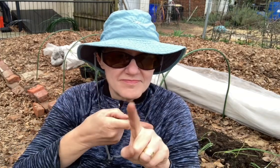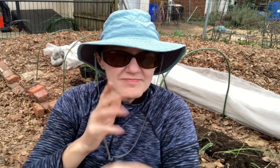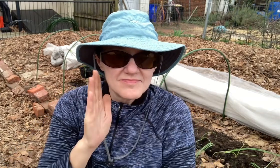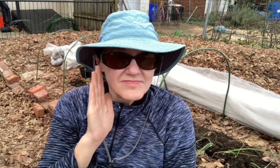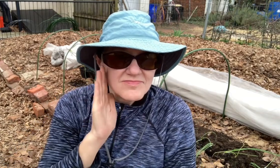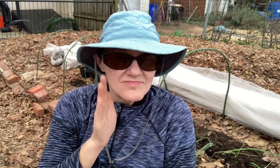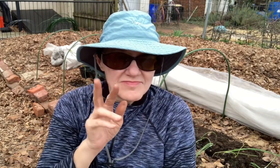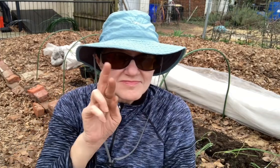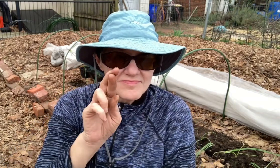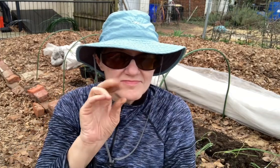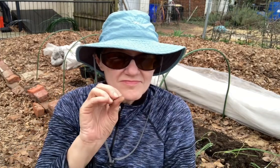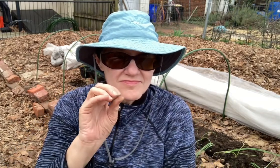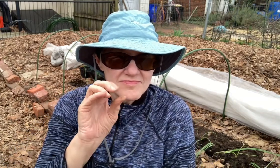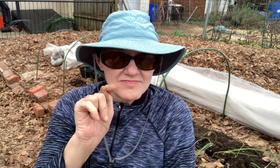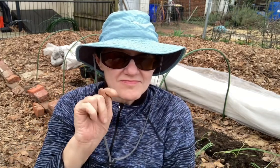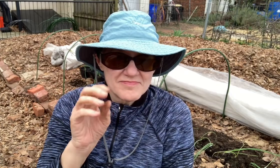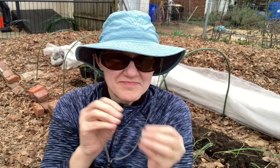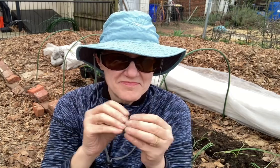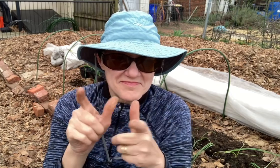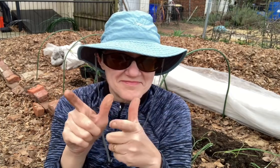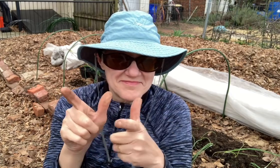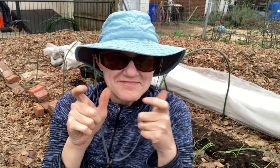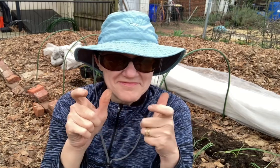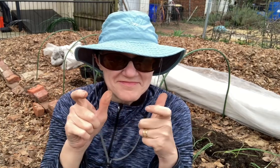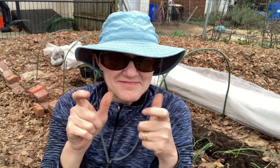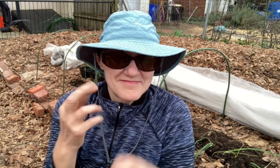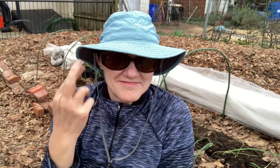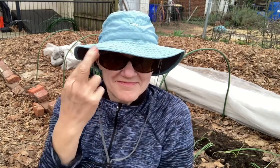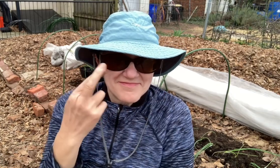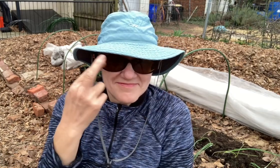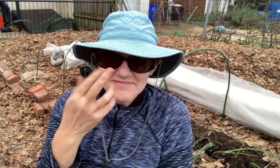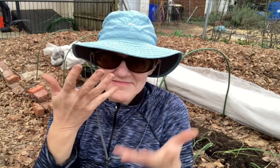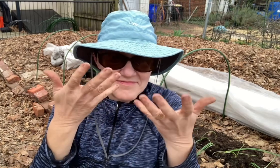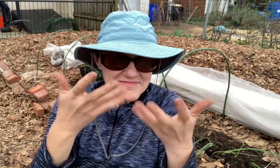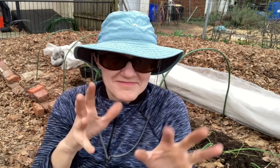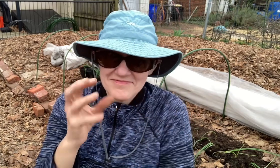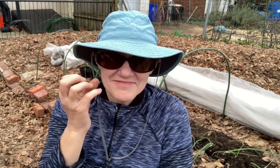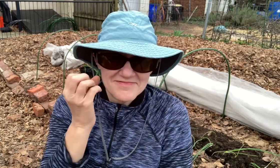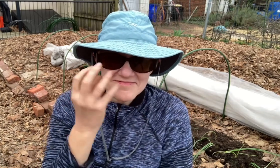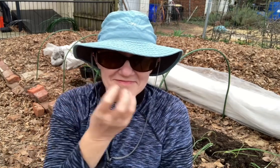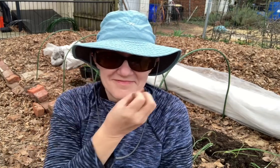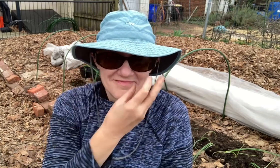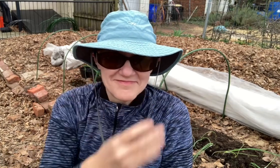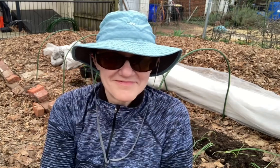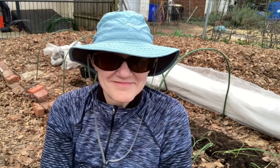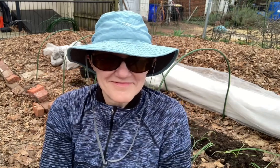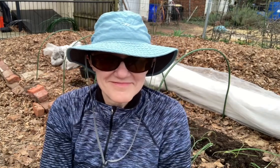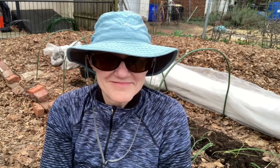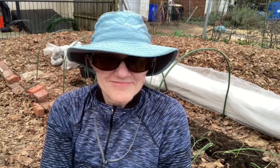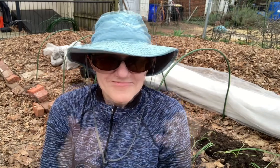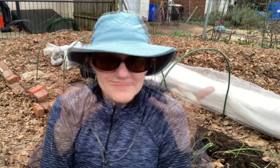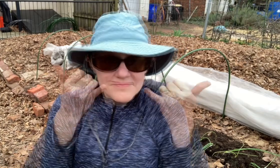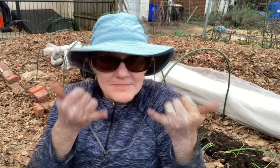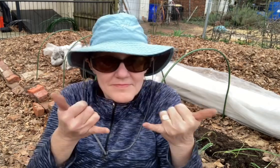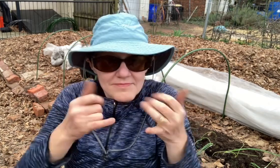well, not for several months. They'll rot. That's the reason I don't want them to send up a flower.